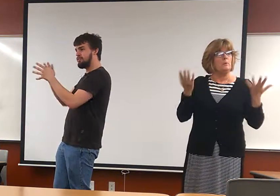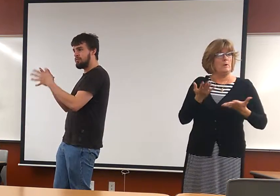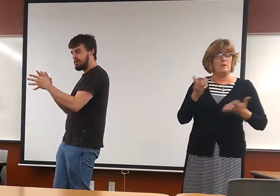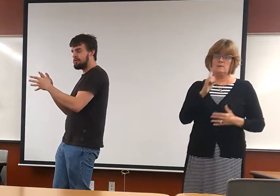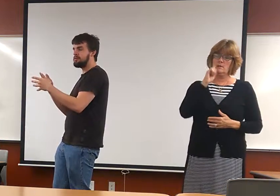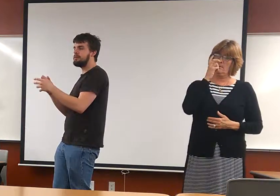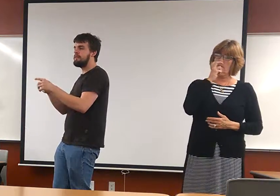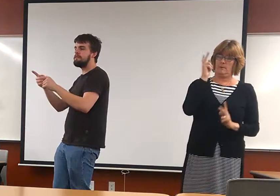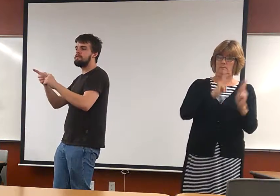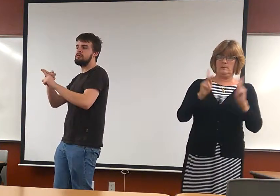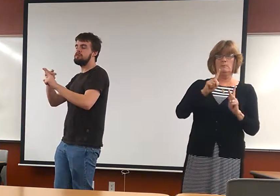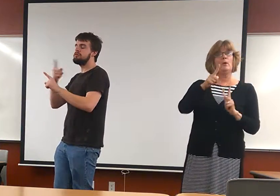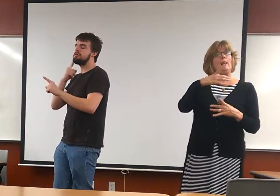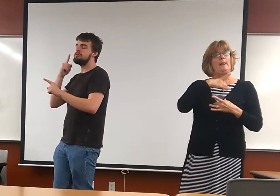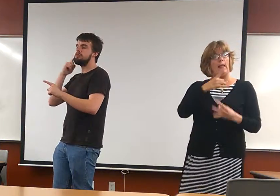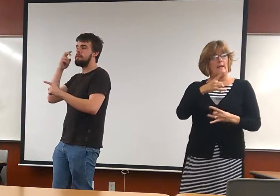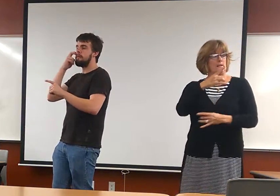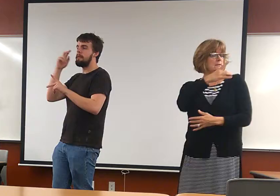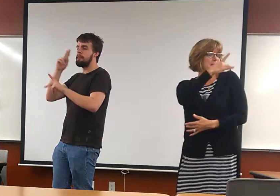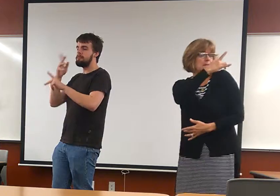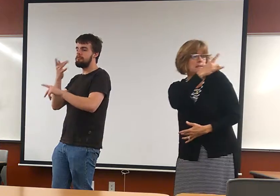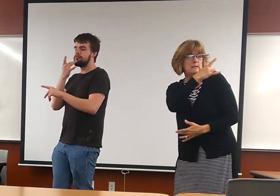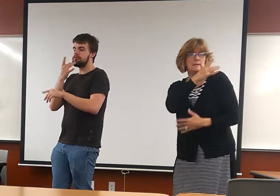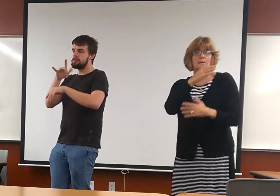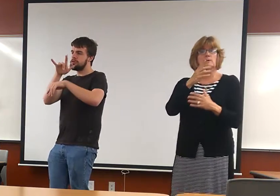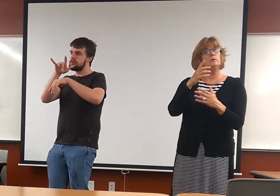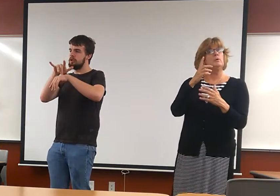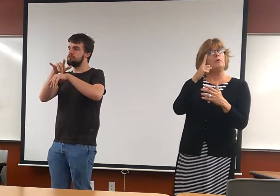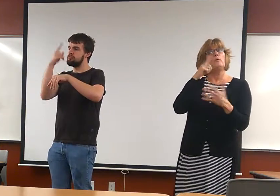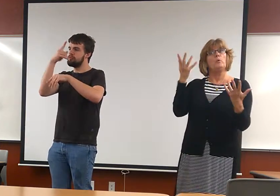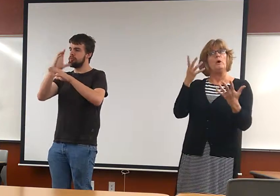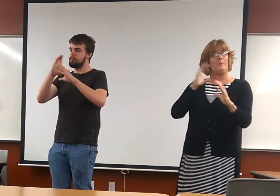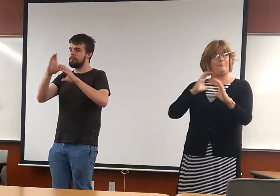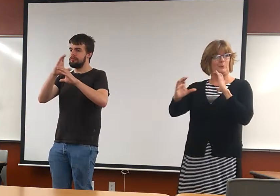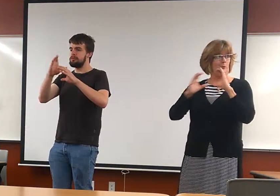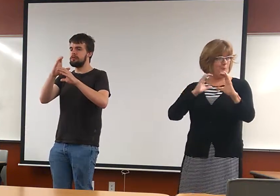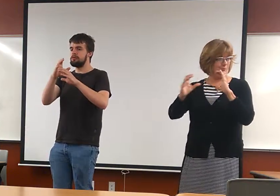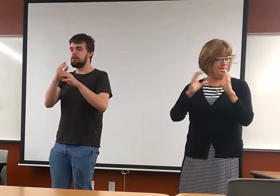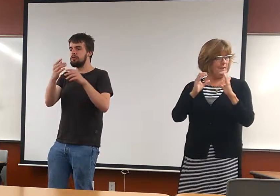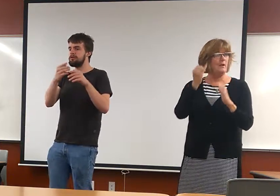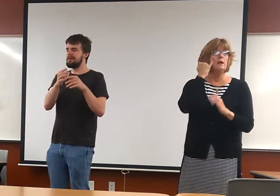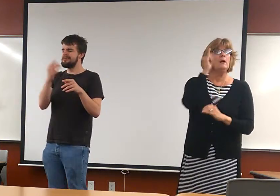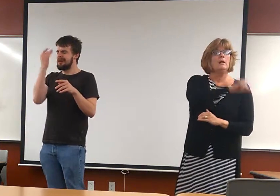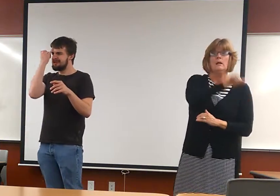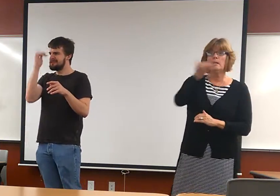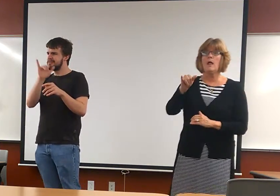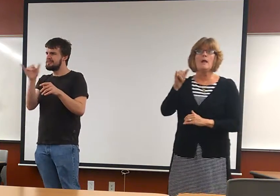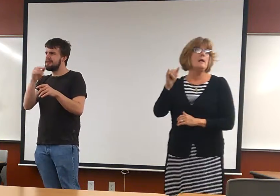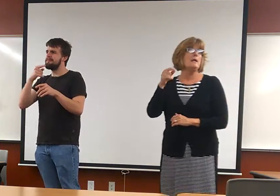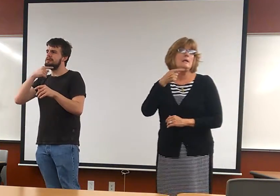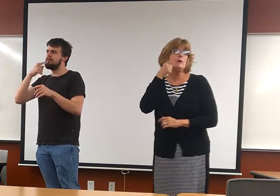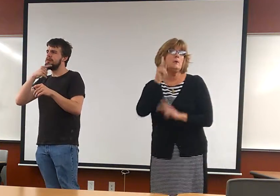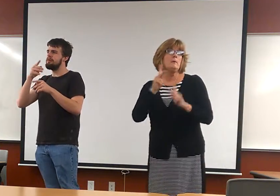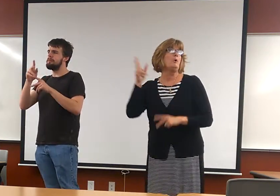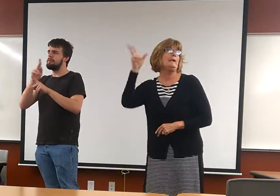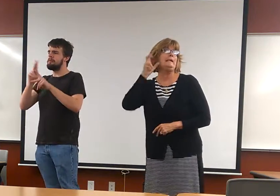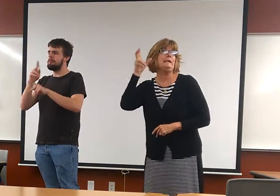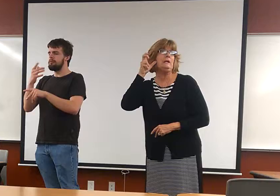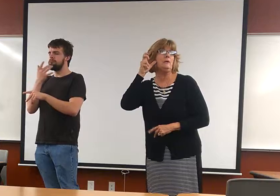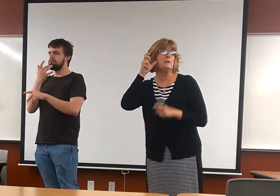people value touch for purposes of communication in the same way that hearing people value sound and voices, and deaf people value